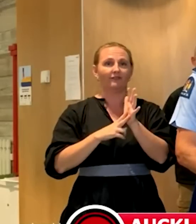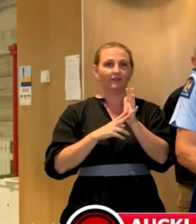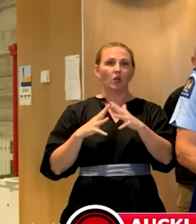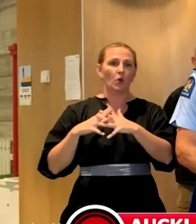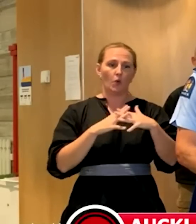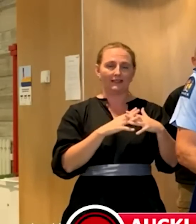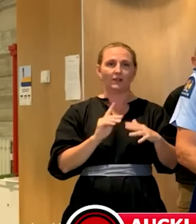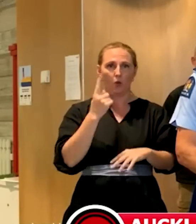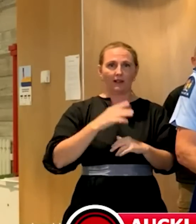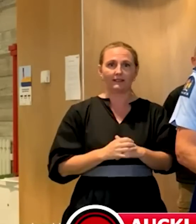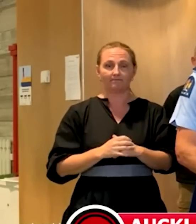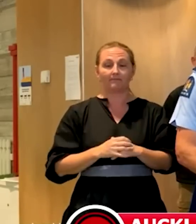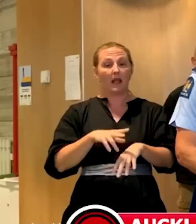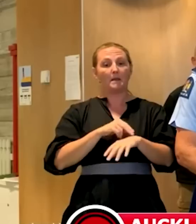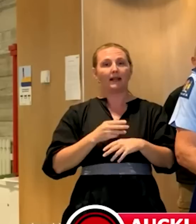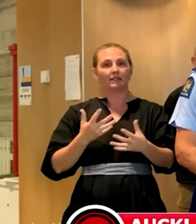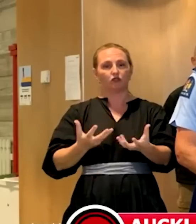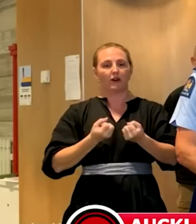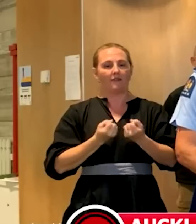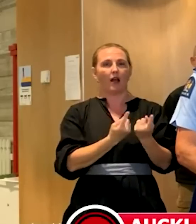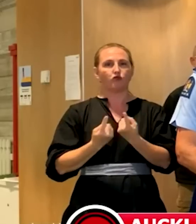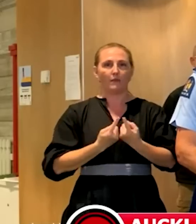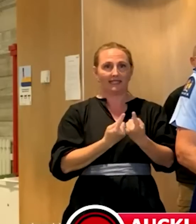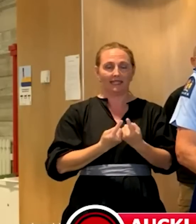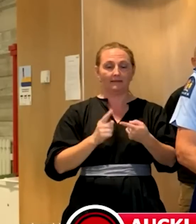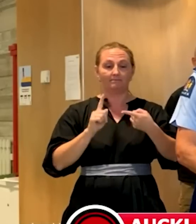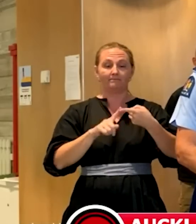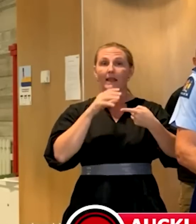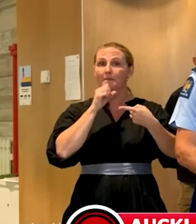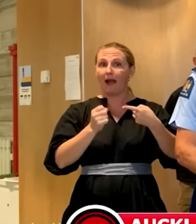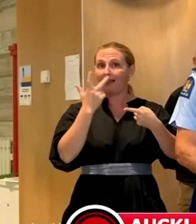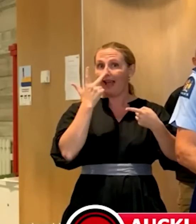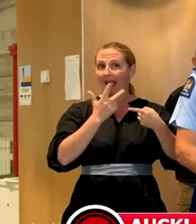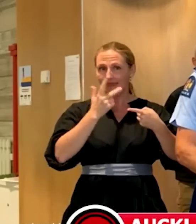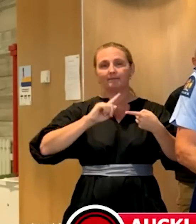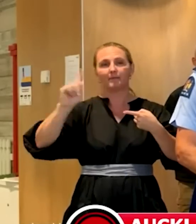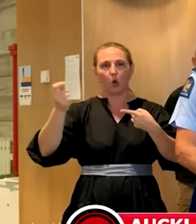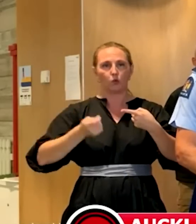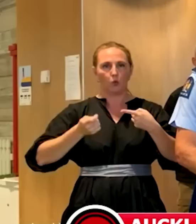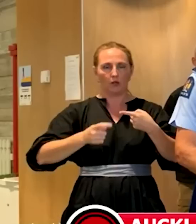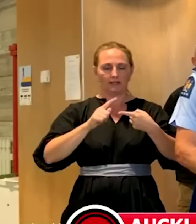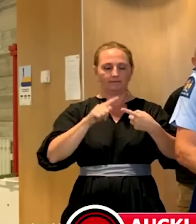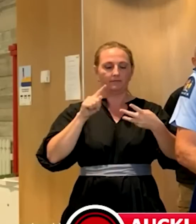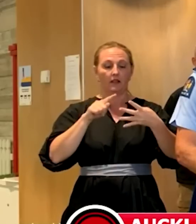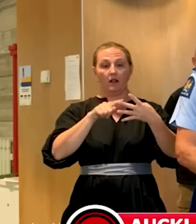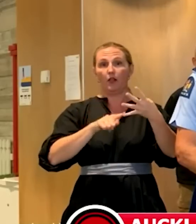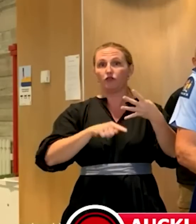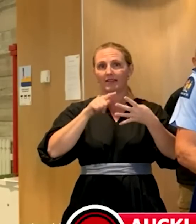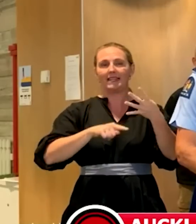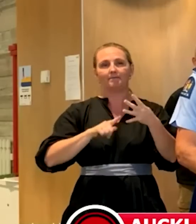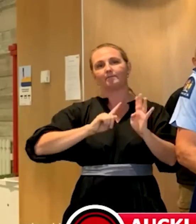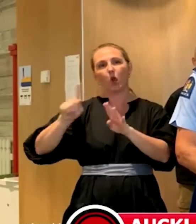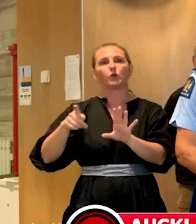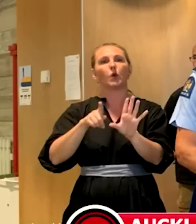Police have recovered that stolen property. One 18-year-old male will be put before the court, and 3 others will be referred to our youth